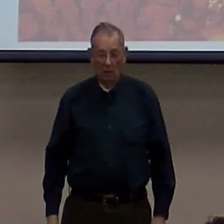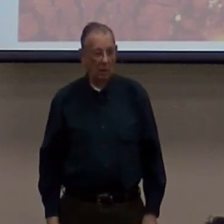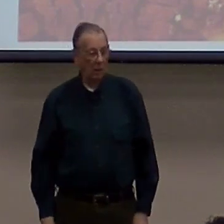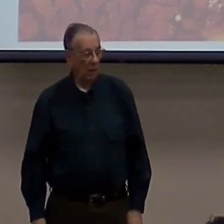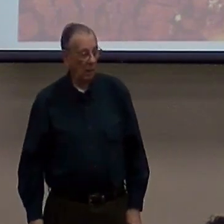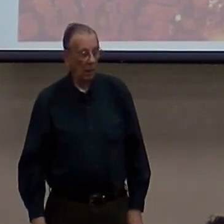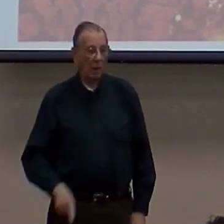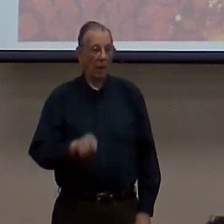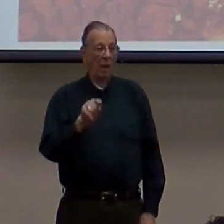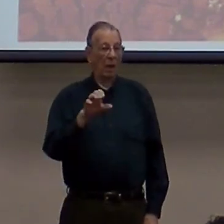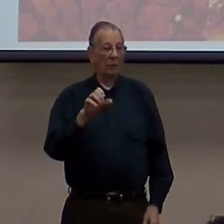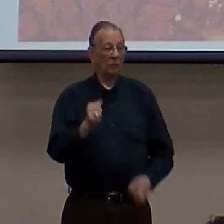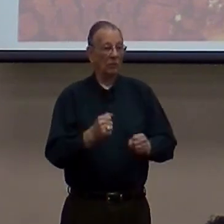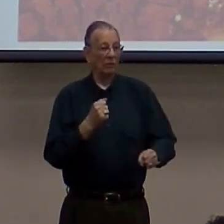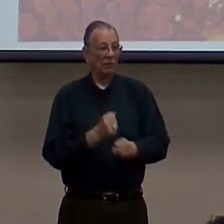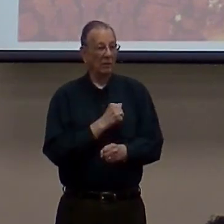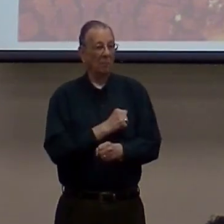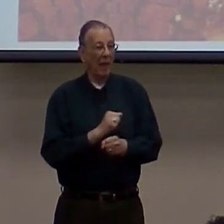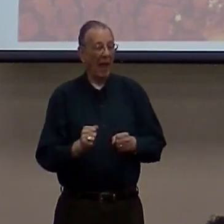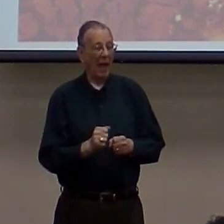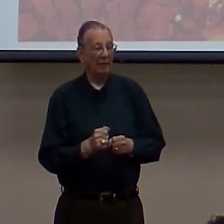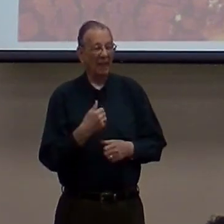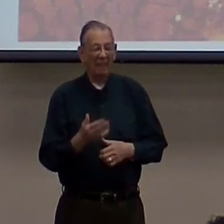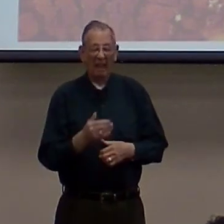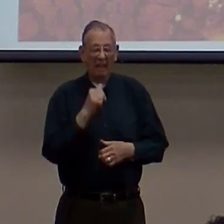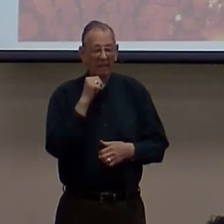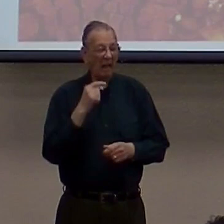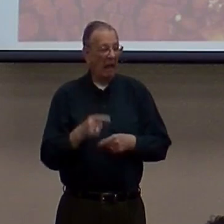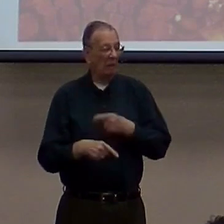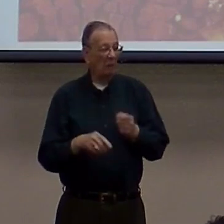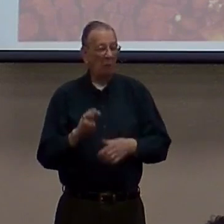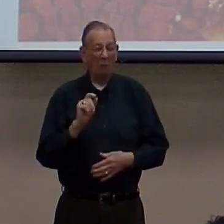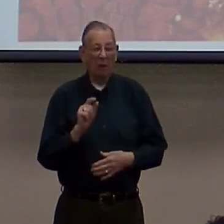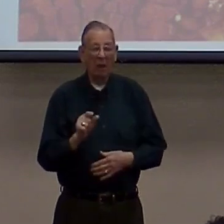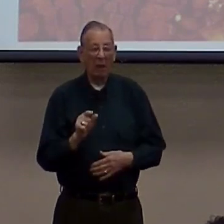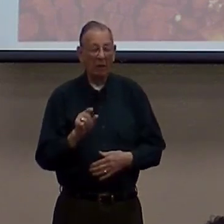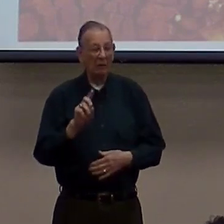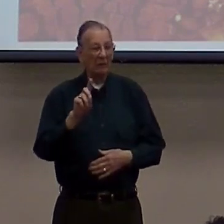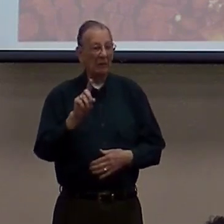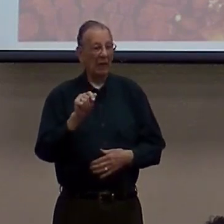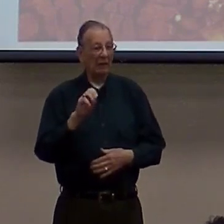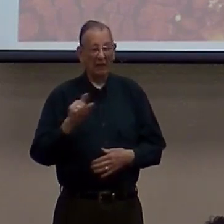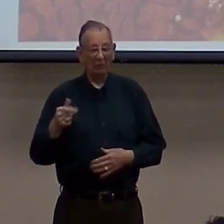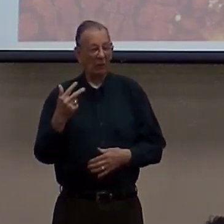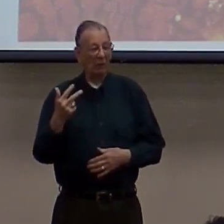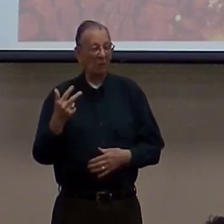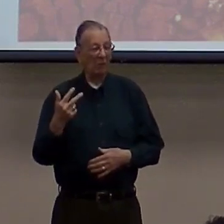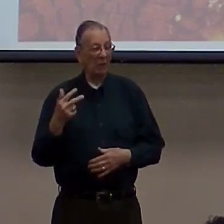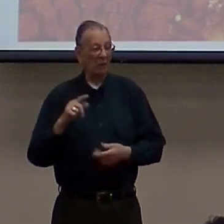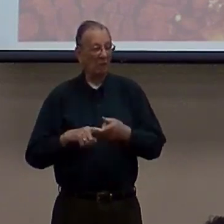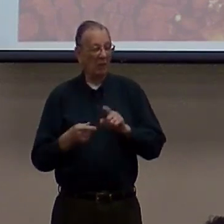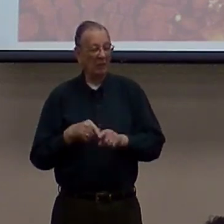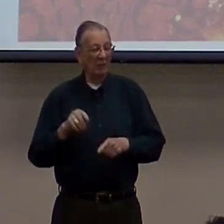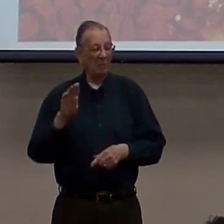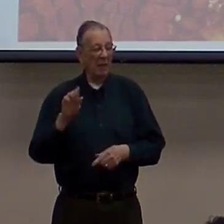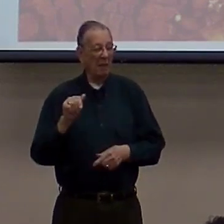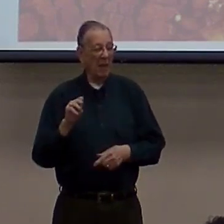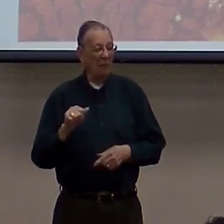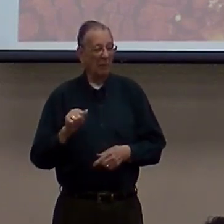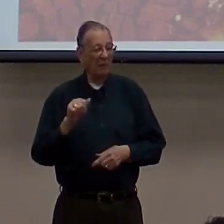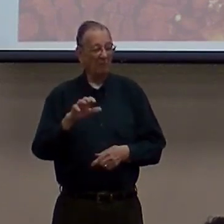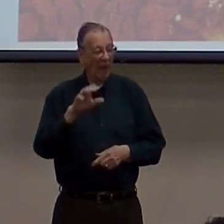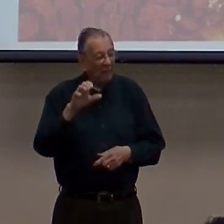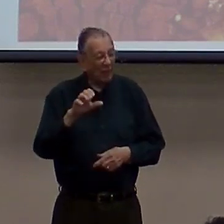hundreds of years have passed. Things are not going so well for Daniel and his friends in Babylon in the